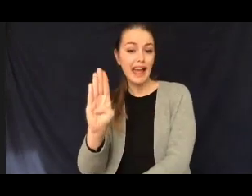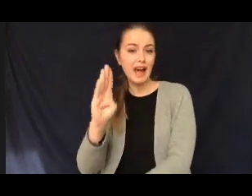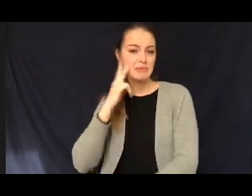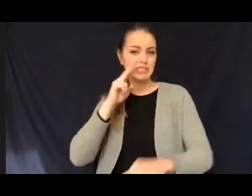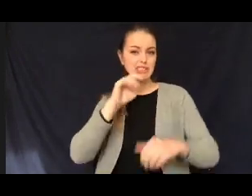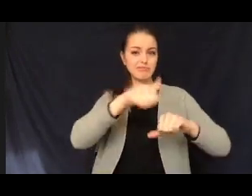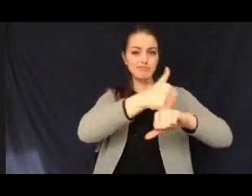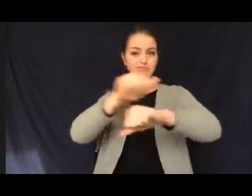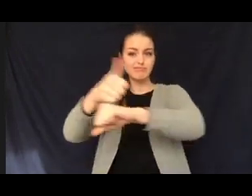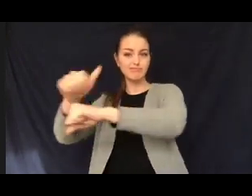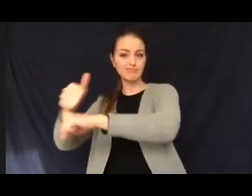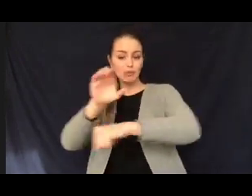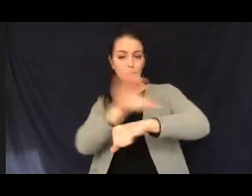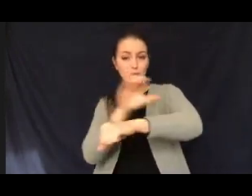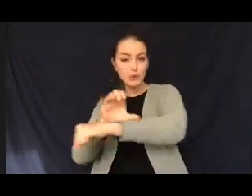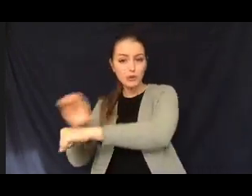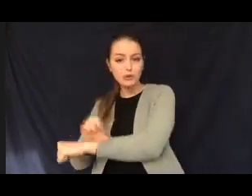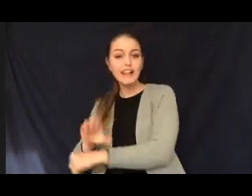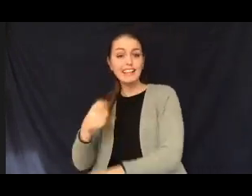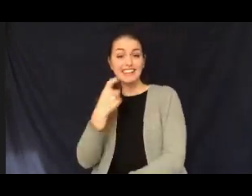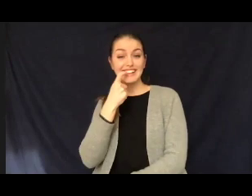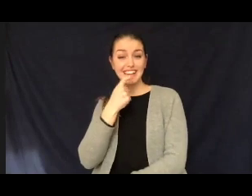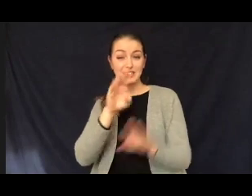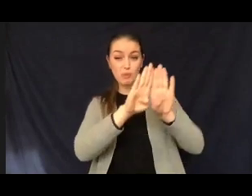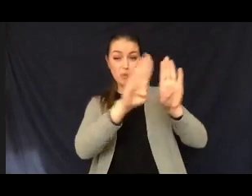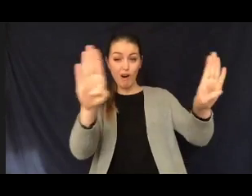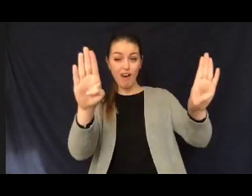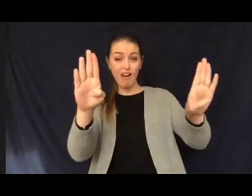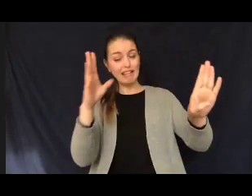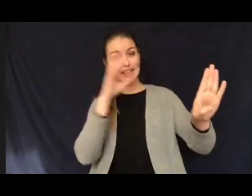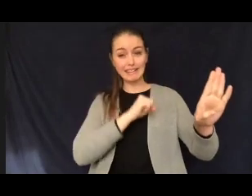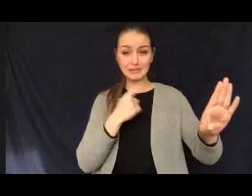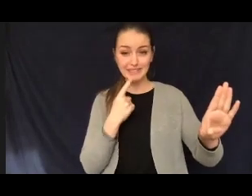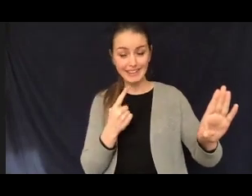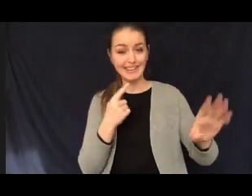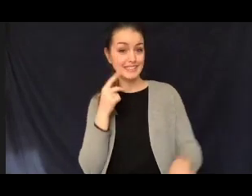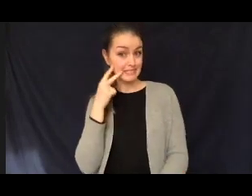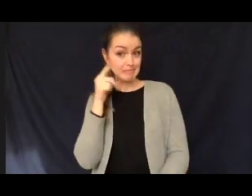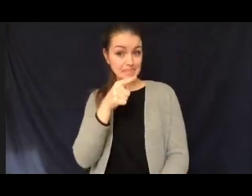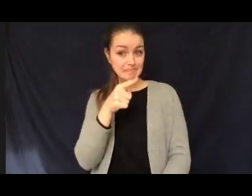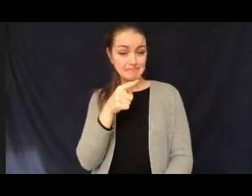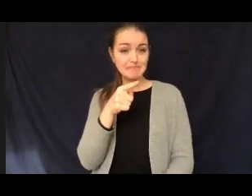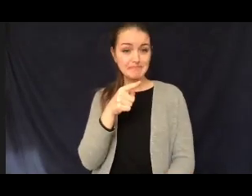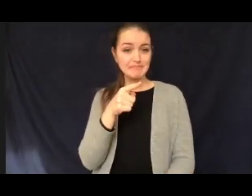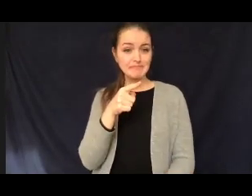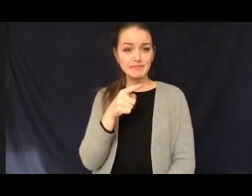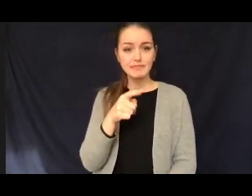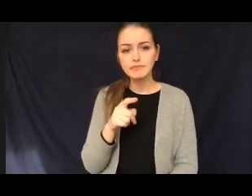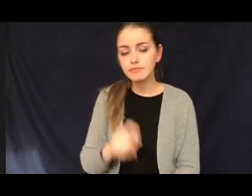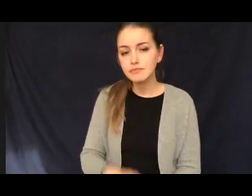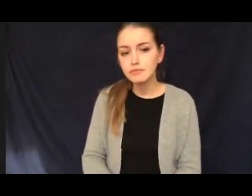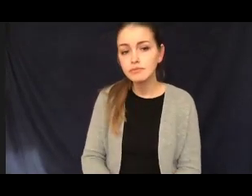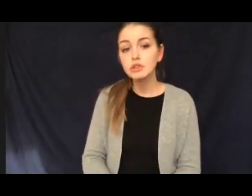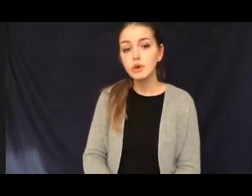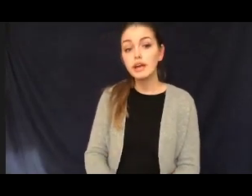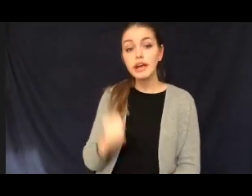that's actually a glass wall, I guess you would say. Right. And that's supposed to be the quiet side. So if you have something intense